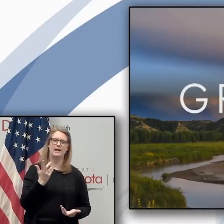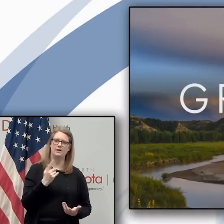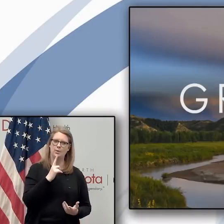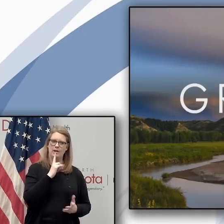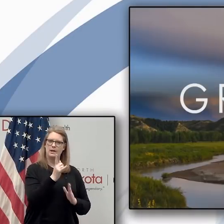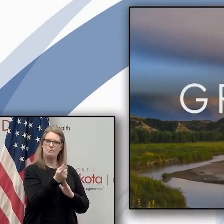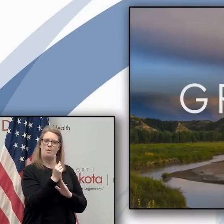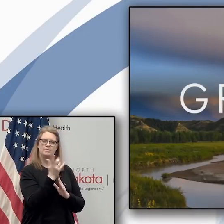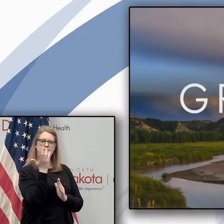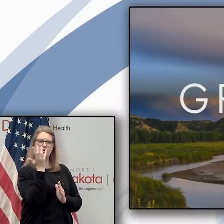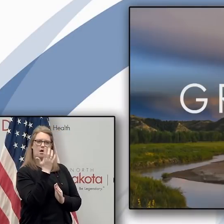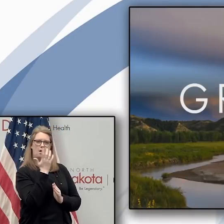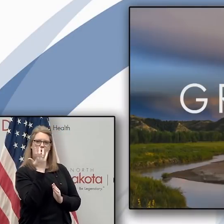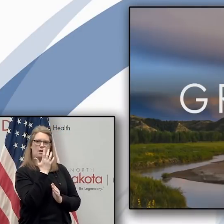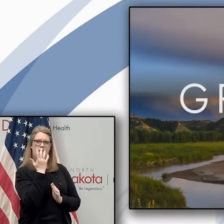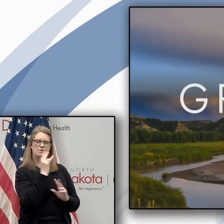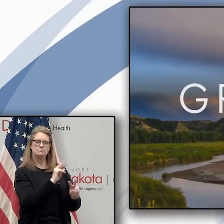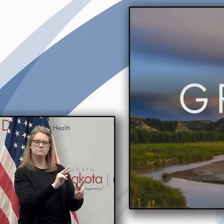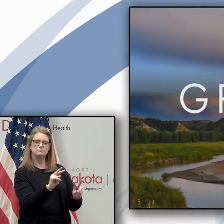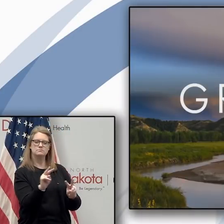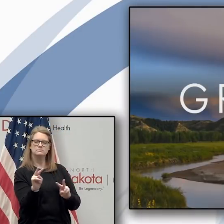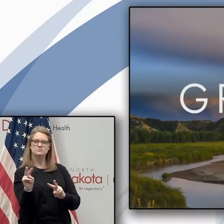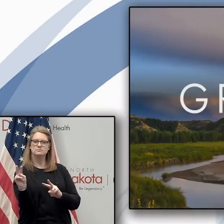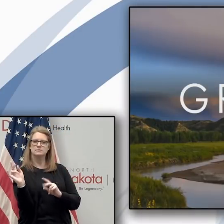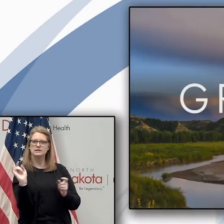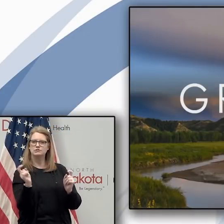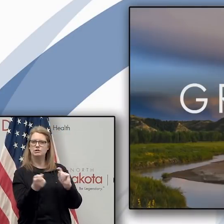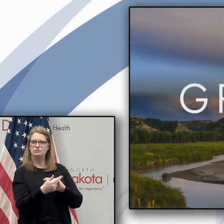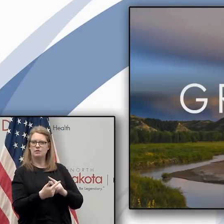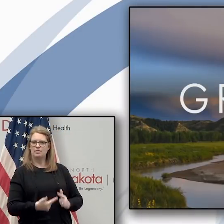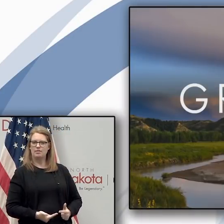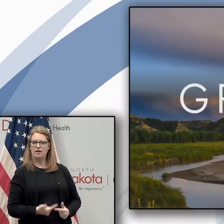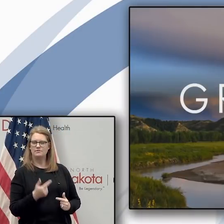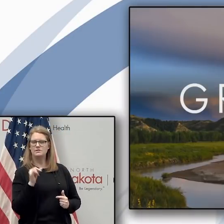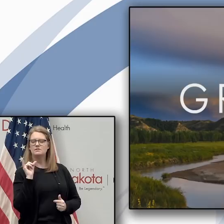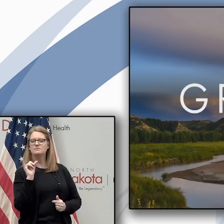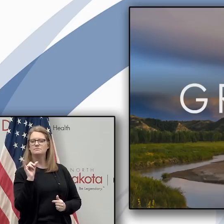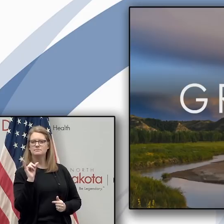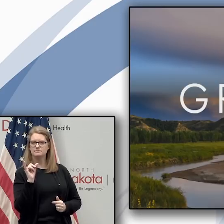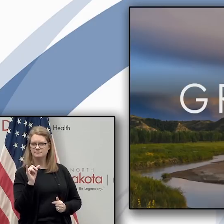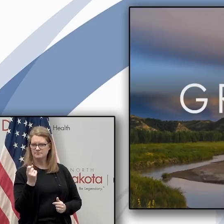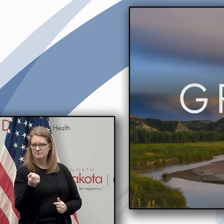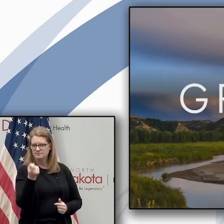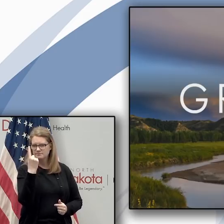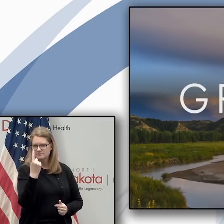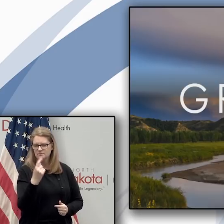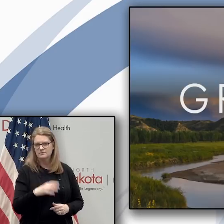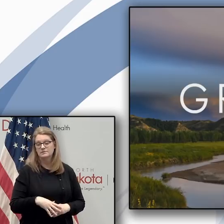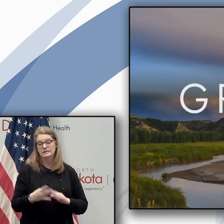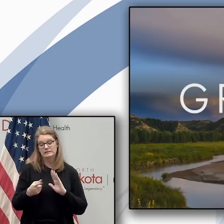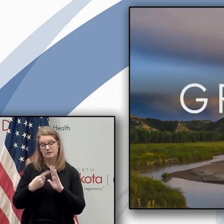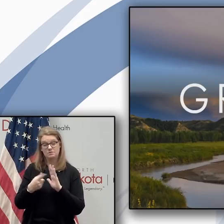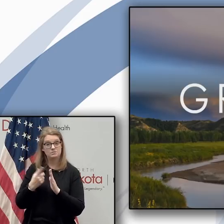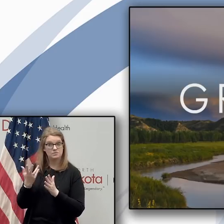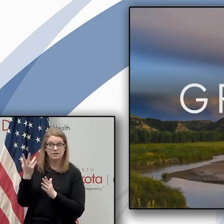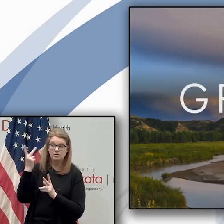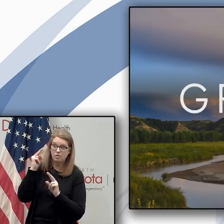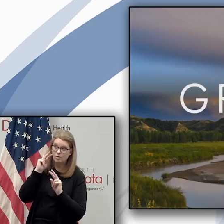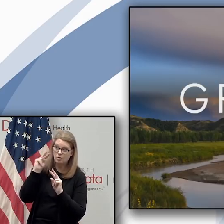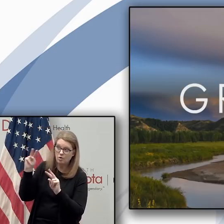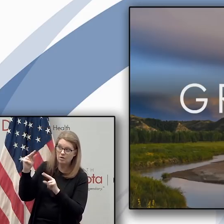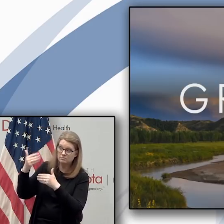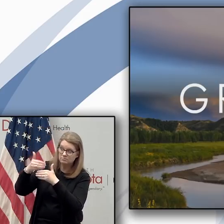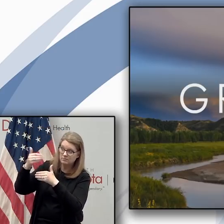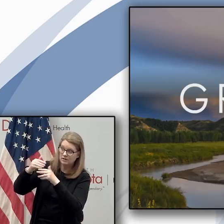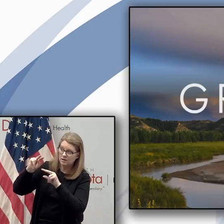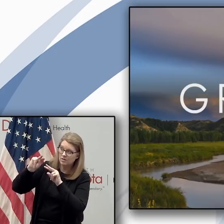change forever how we experience life and the world. And I think sometimes all we have to do is look outside as spring arrives and we see